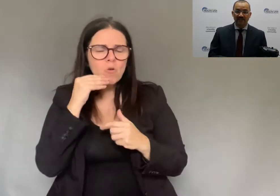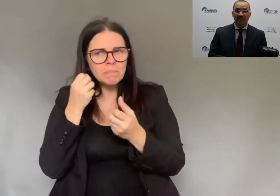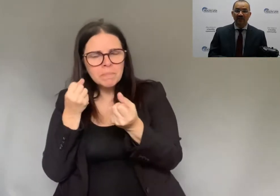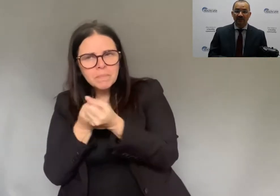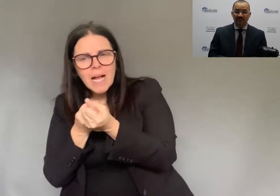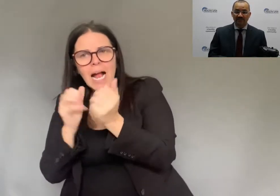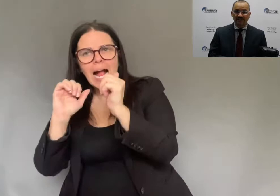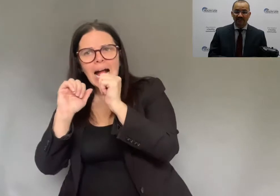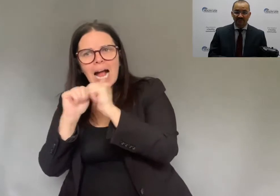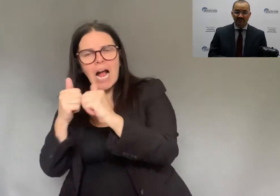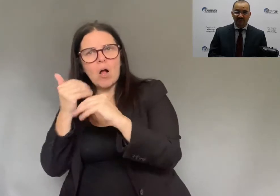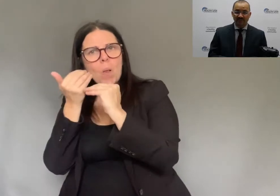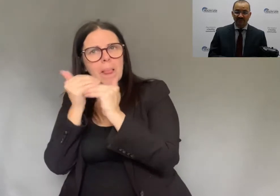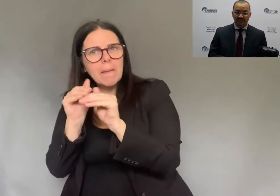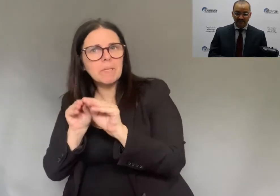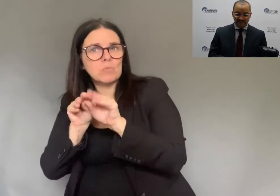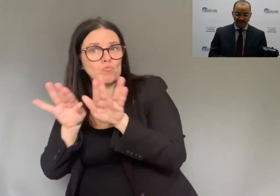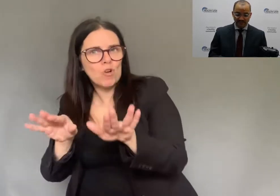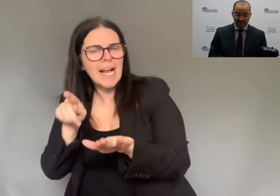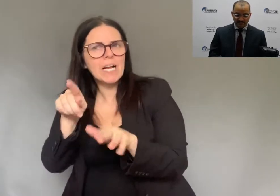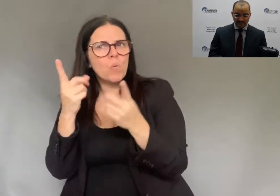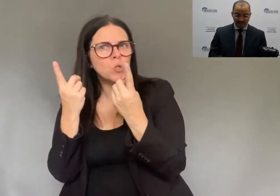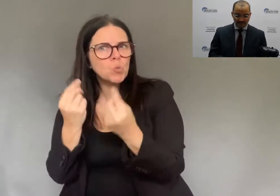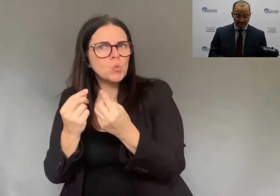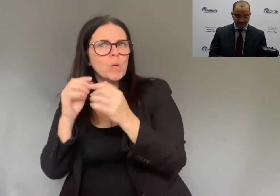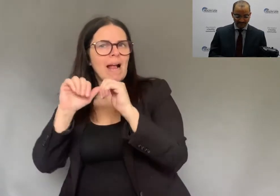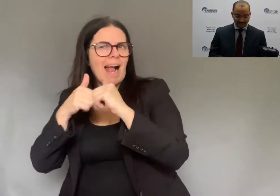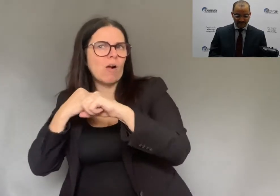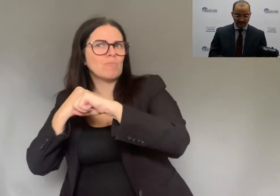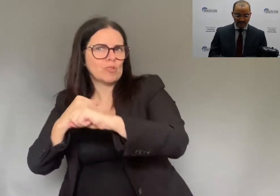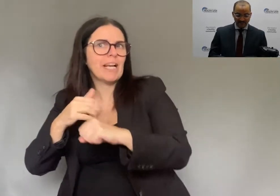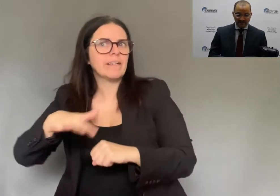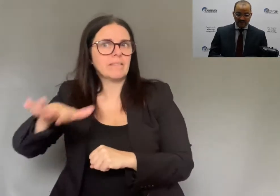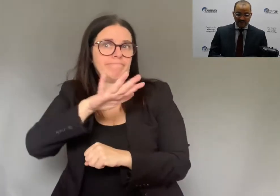practices to limit the spread of COVID-19 in our area.